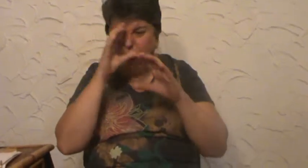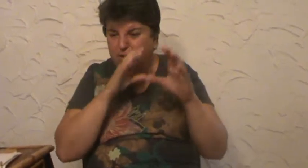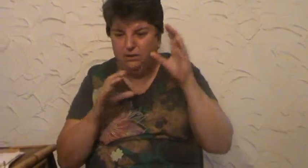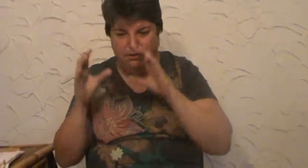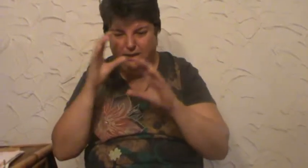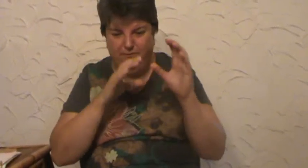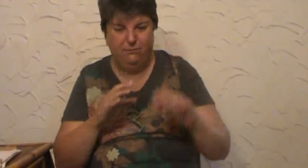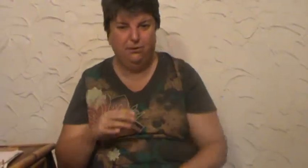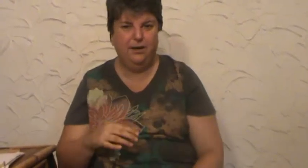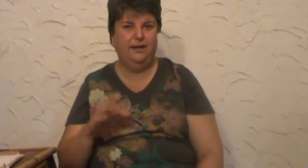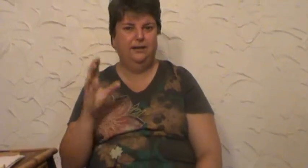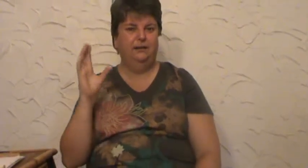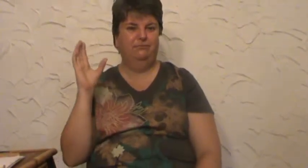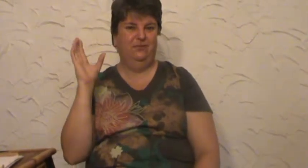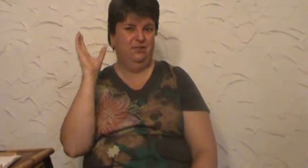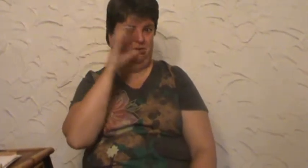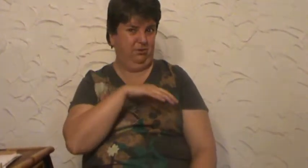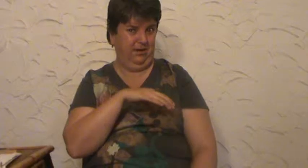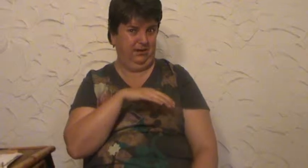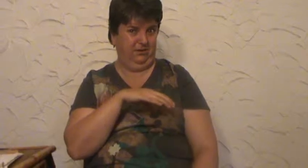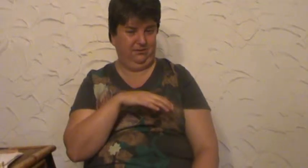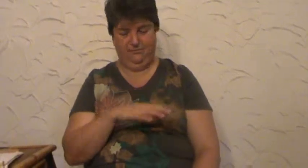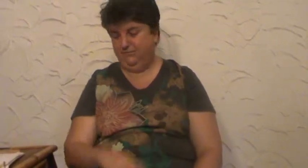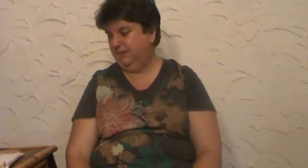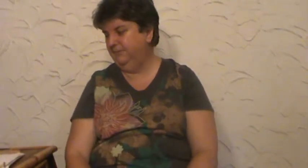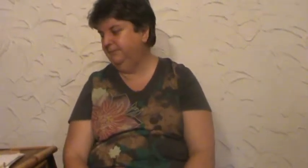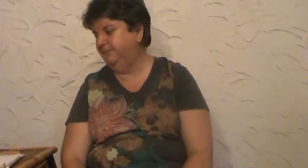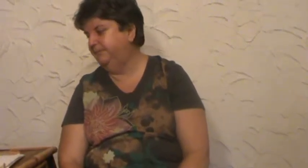for and strange.